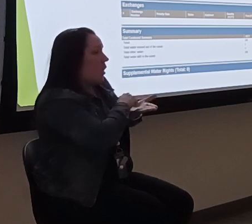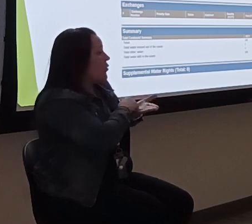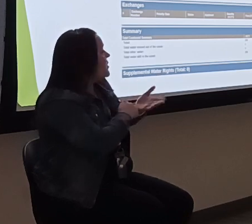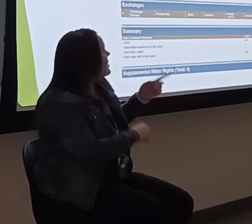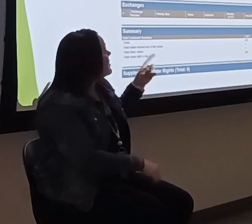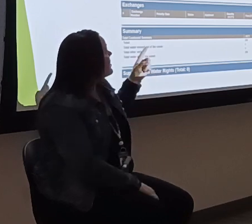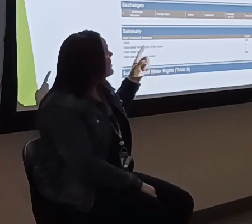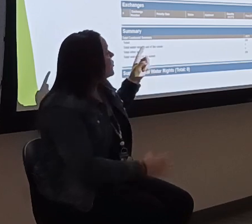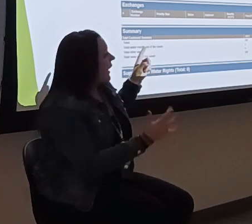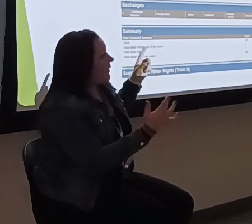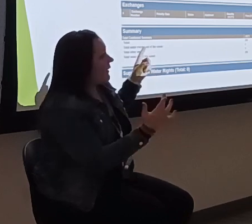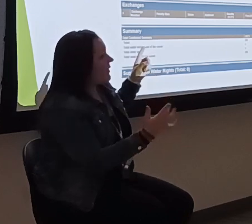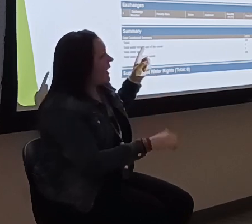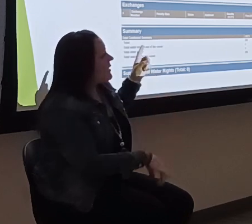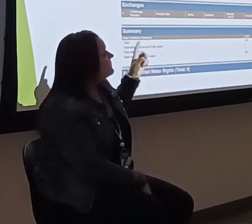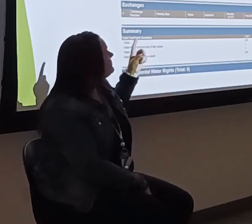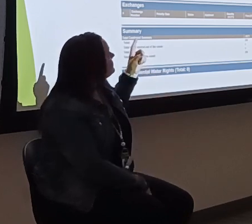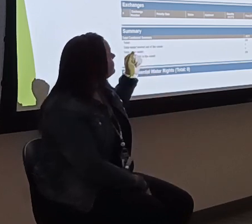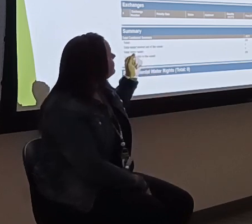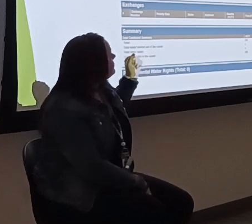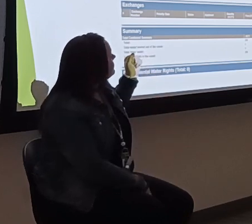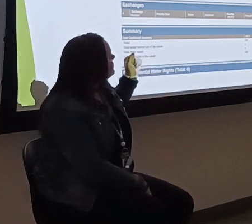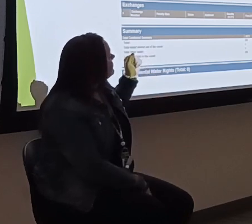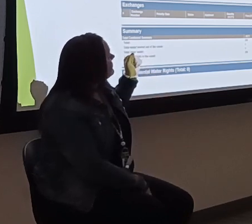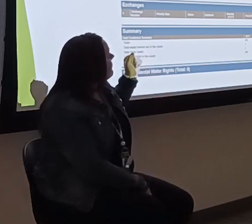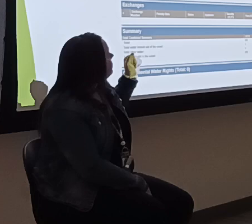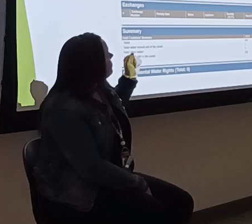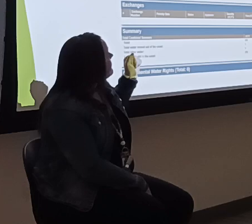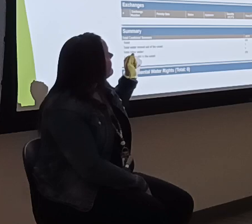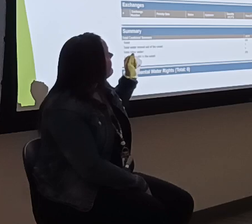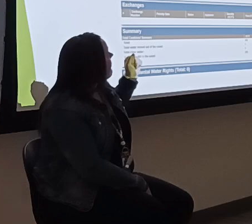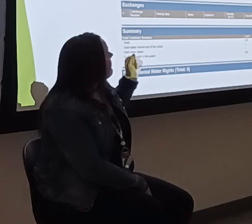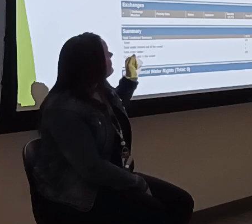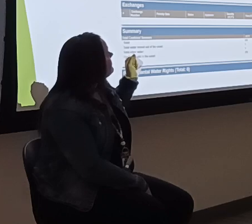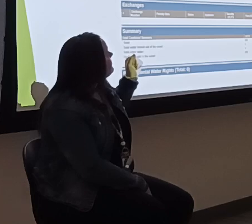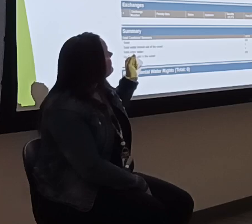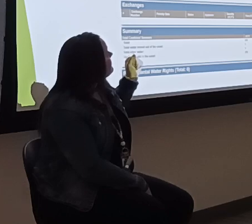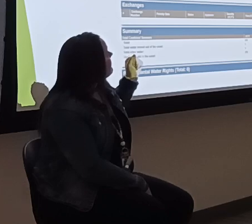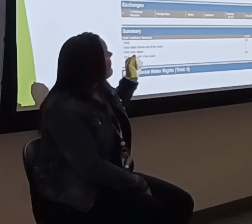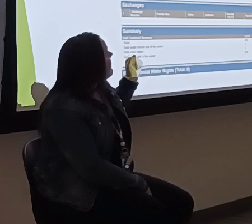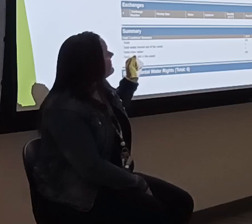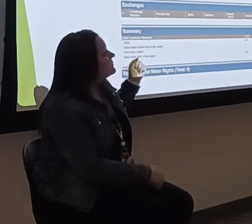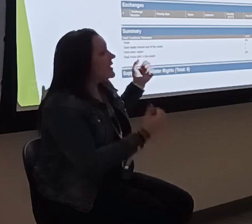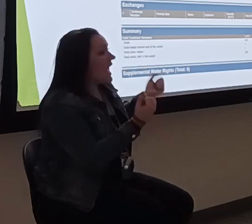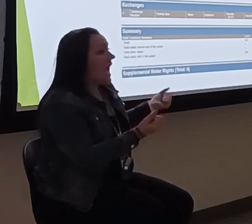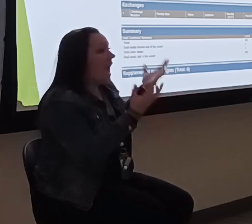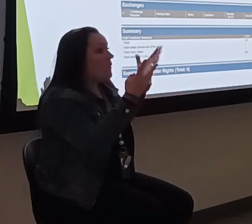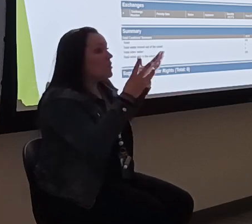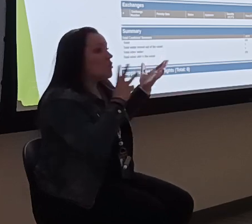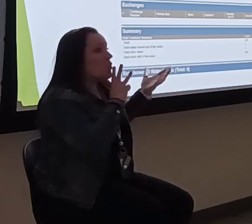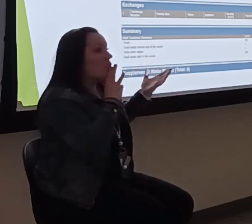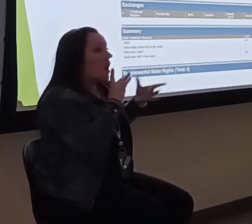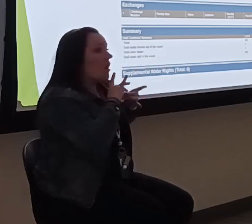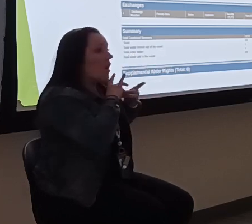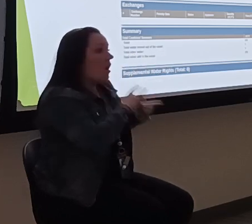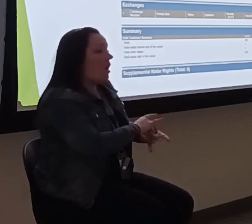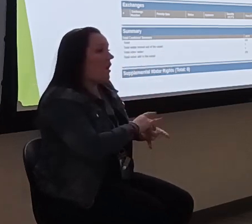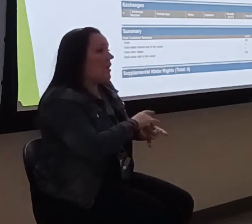could click on this point right here. It identifies the volume of water associated with this water